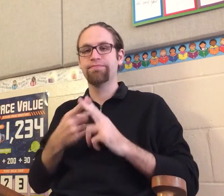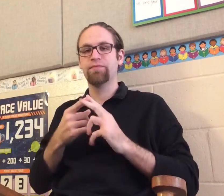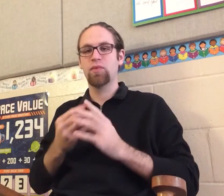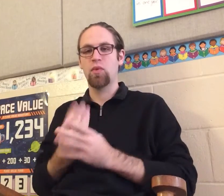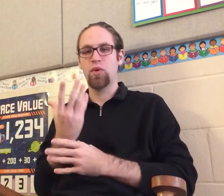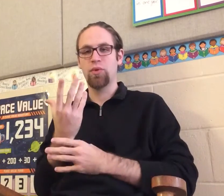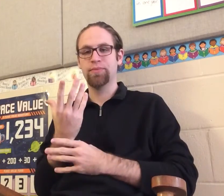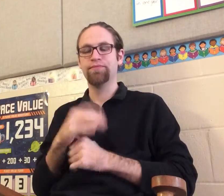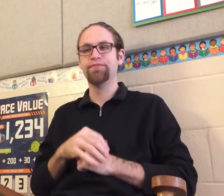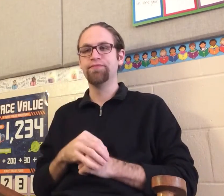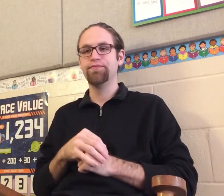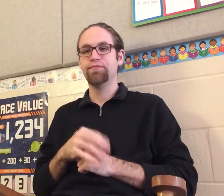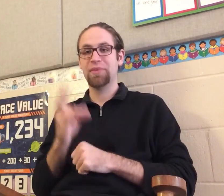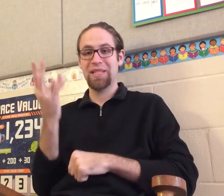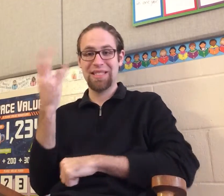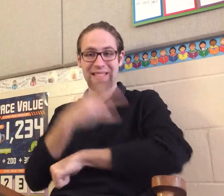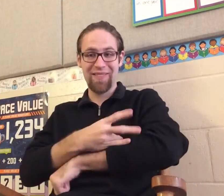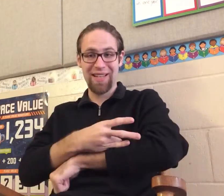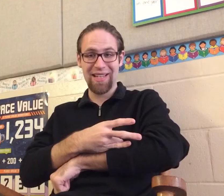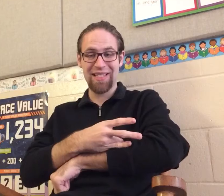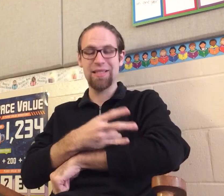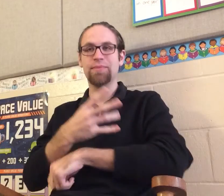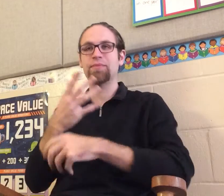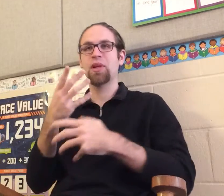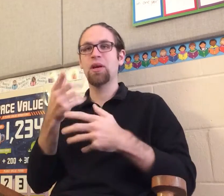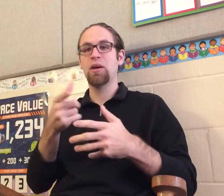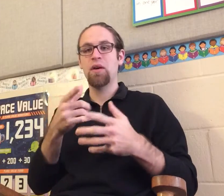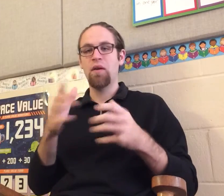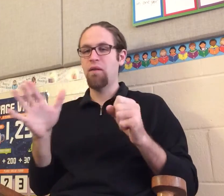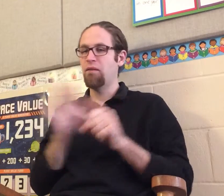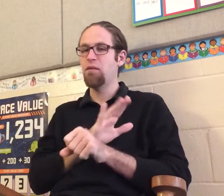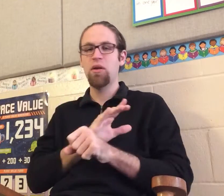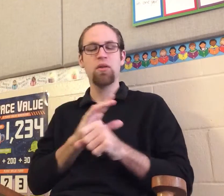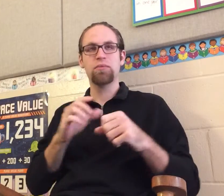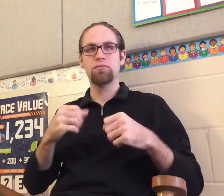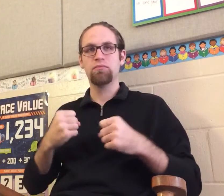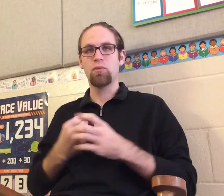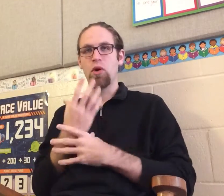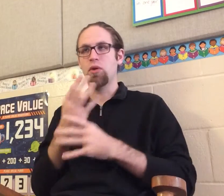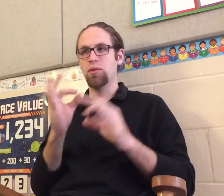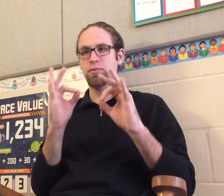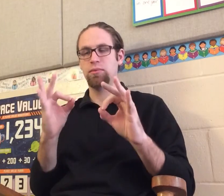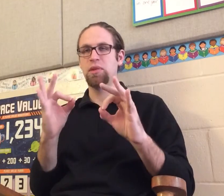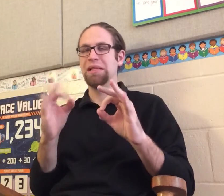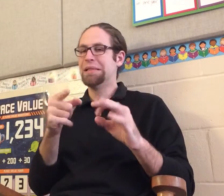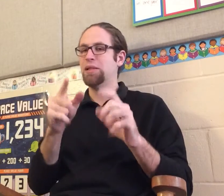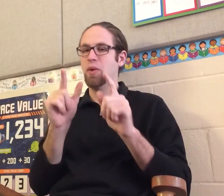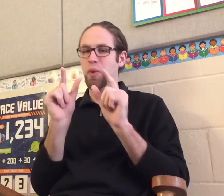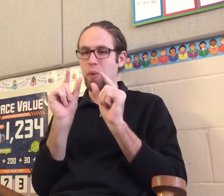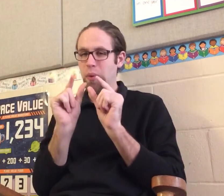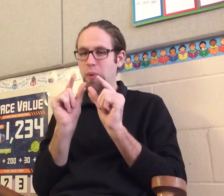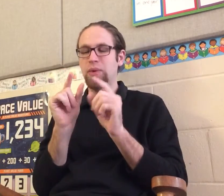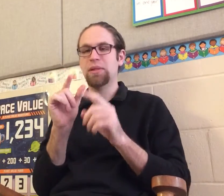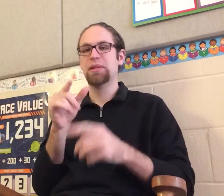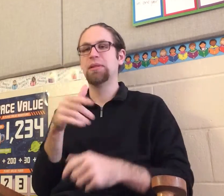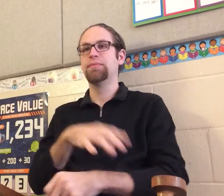After 7 days, the embryo is fully formed but is quite tiny. Around the 10th day, feathers begin